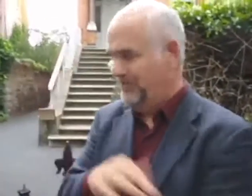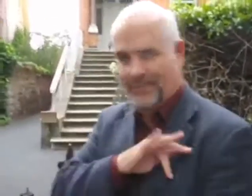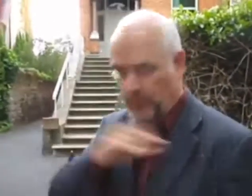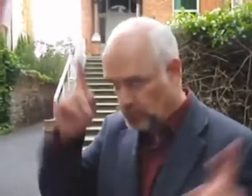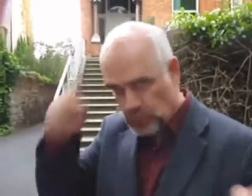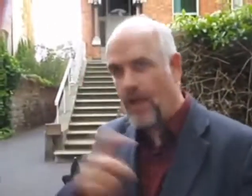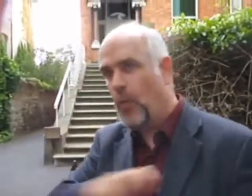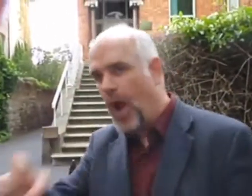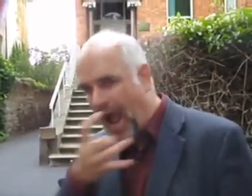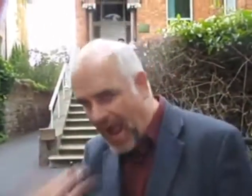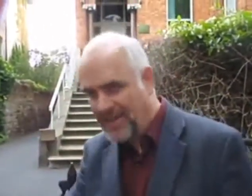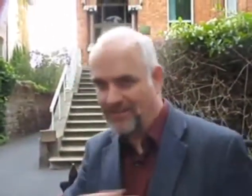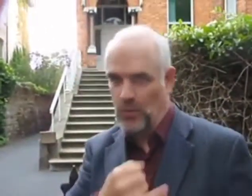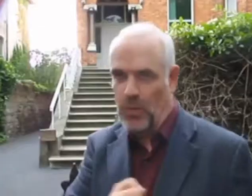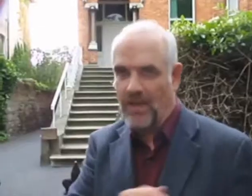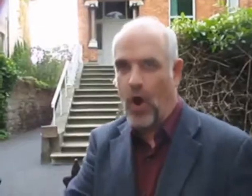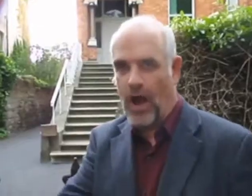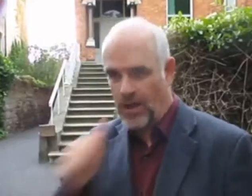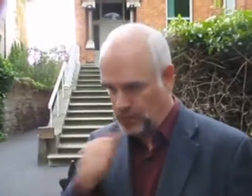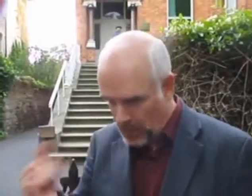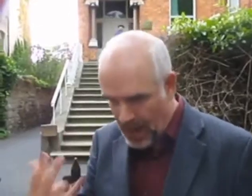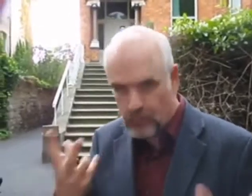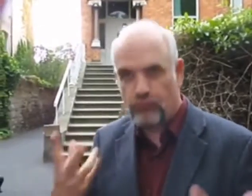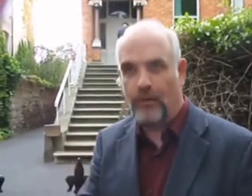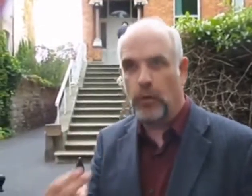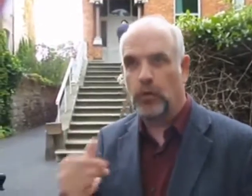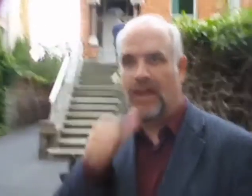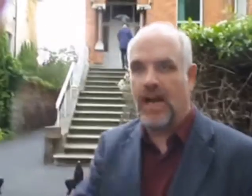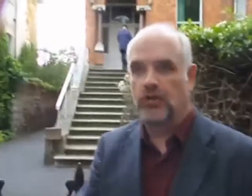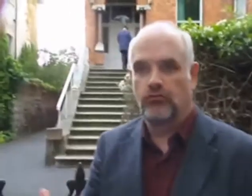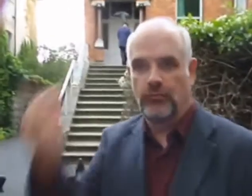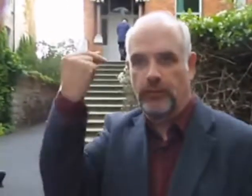they get it, that would be great. Thank you very much. Perfect. You're very well.